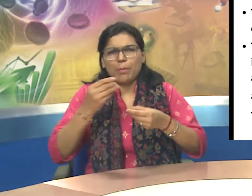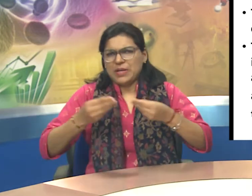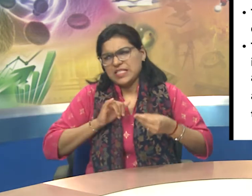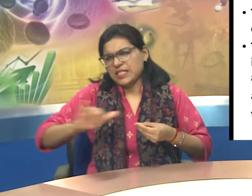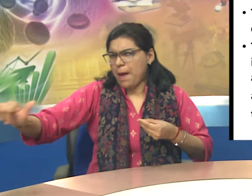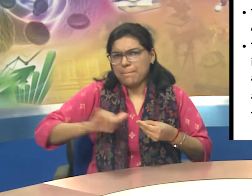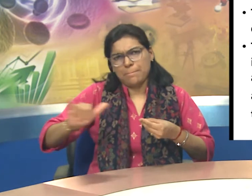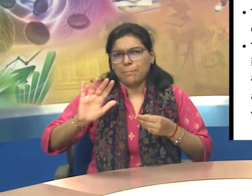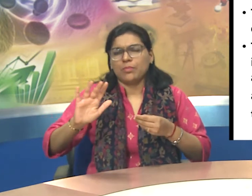a